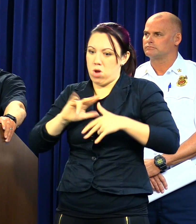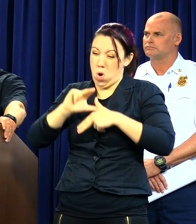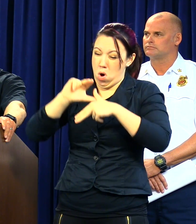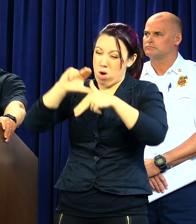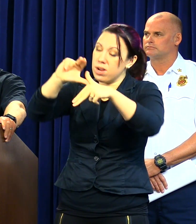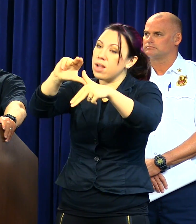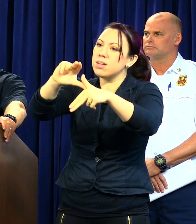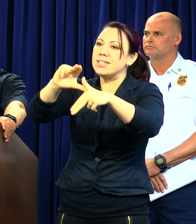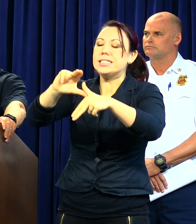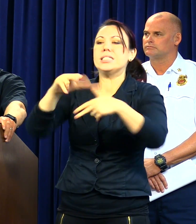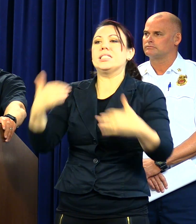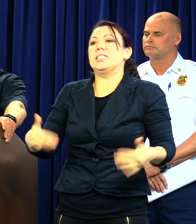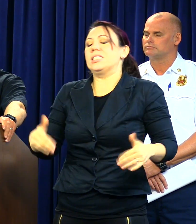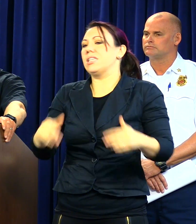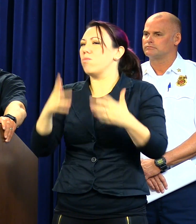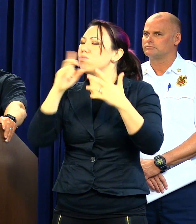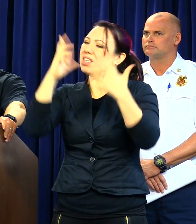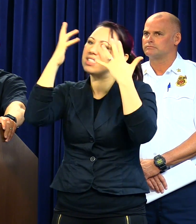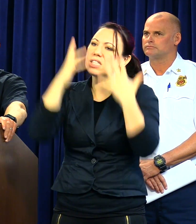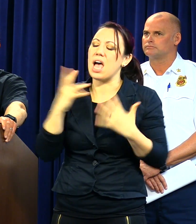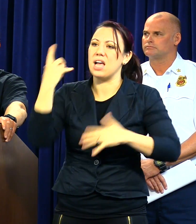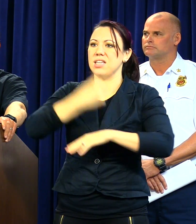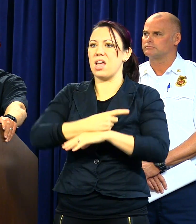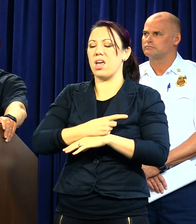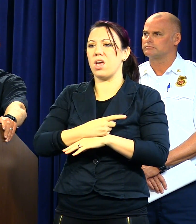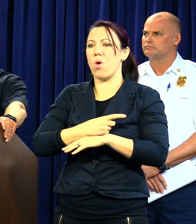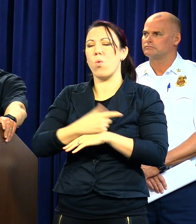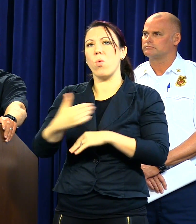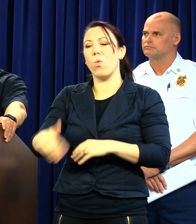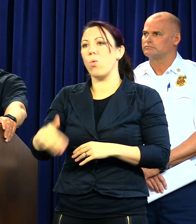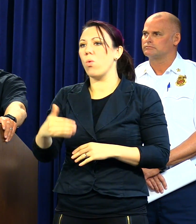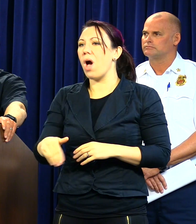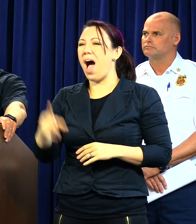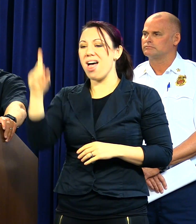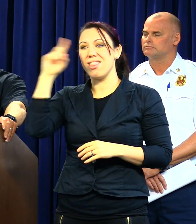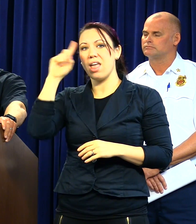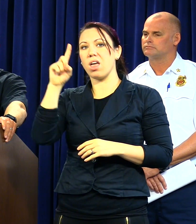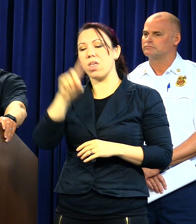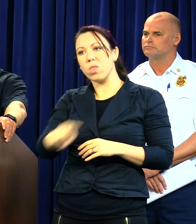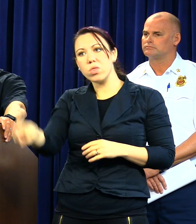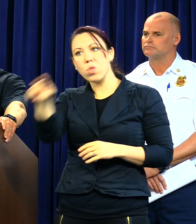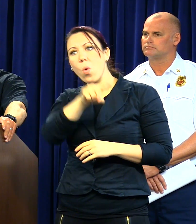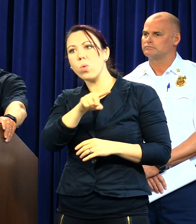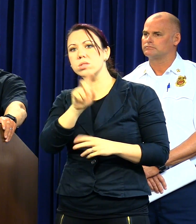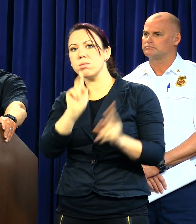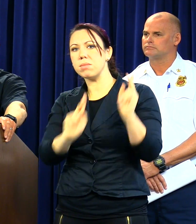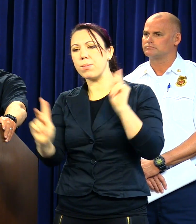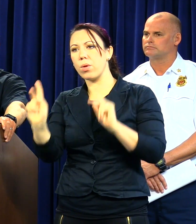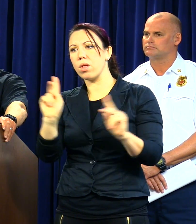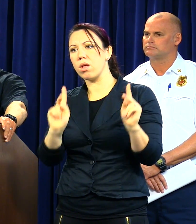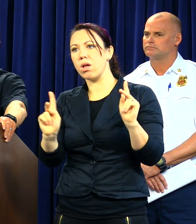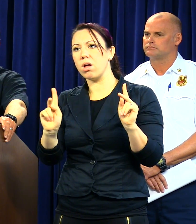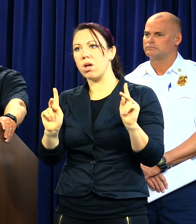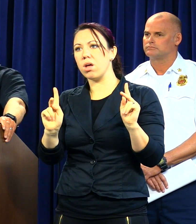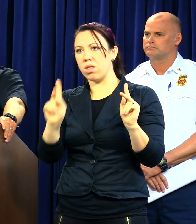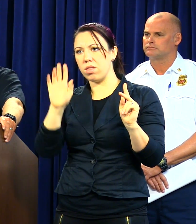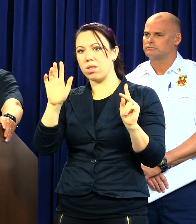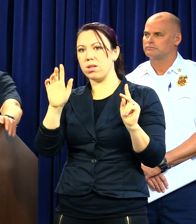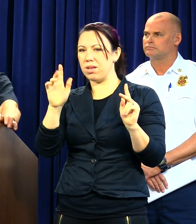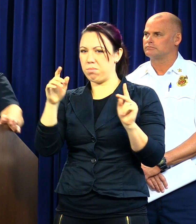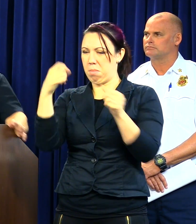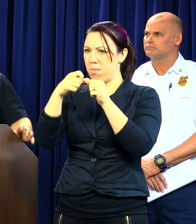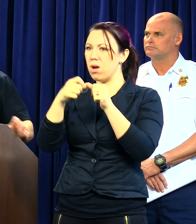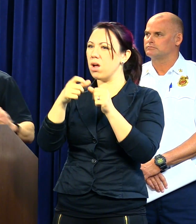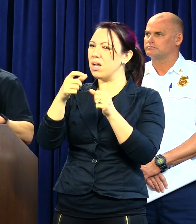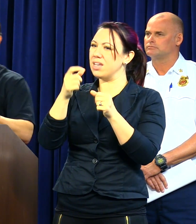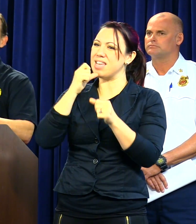very different day, a very sad day. So I think those people that their lives were saved yesterday, I